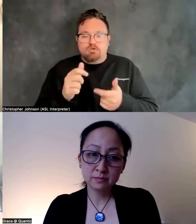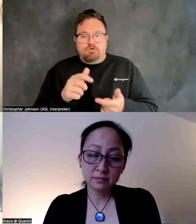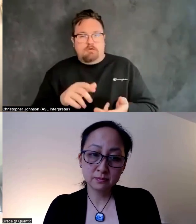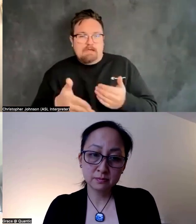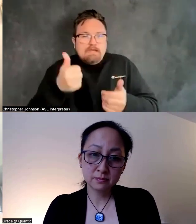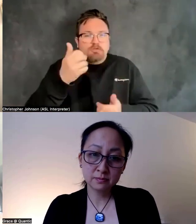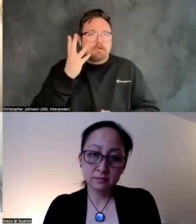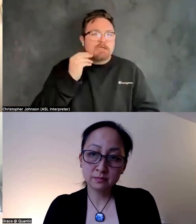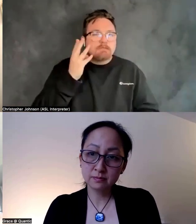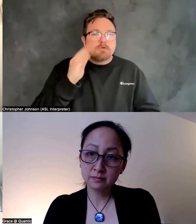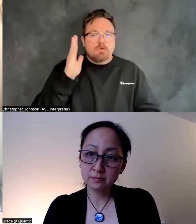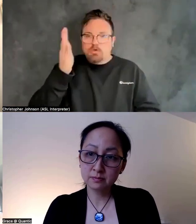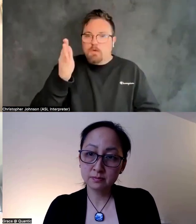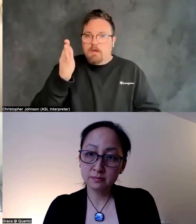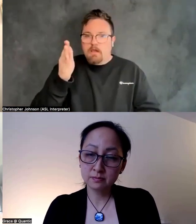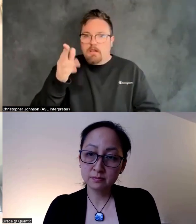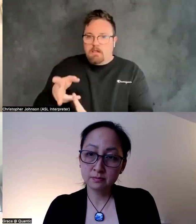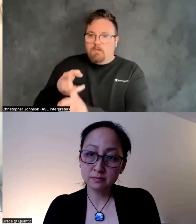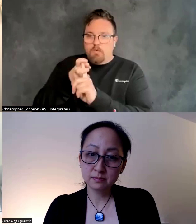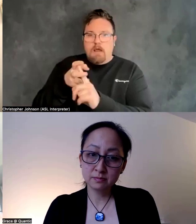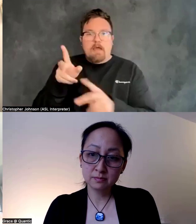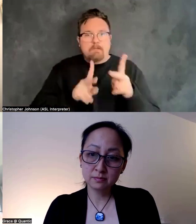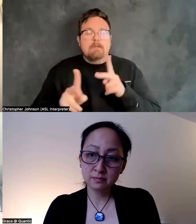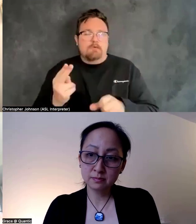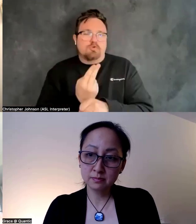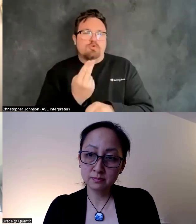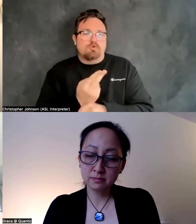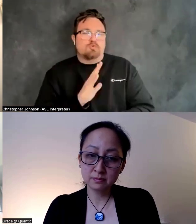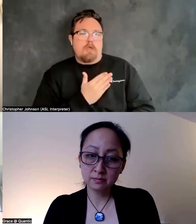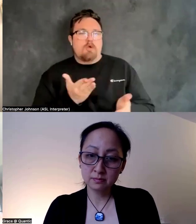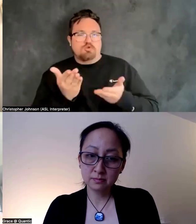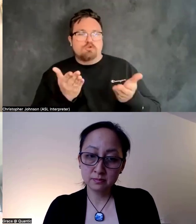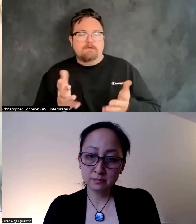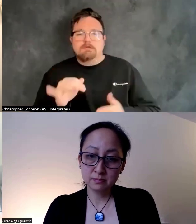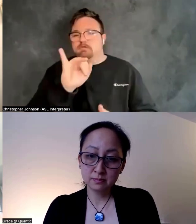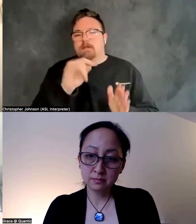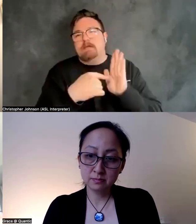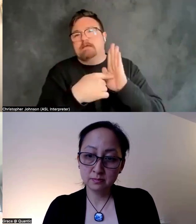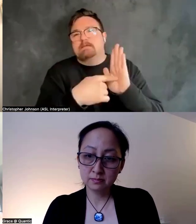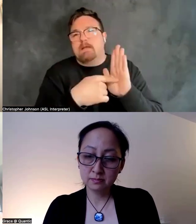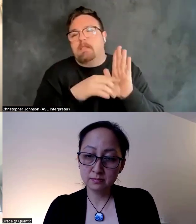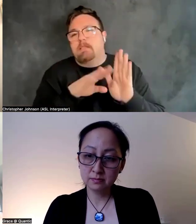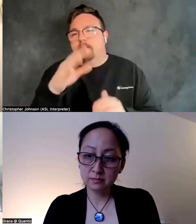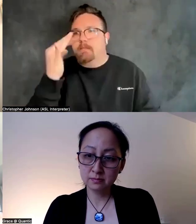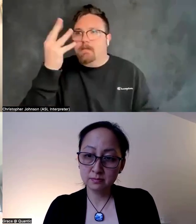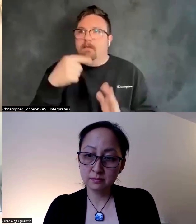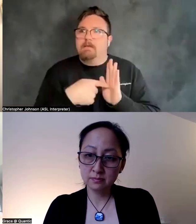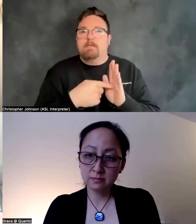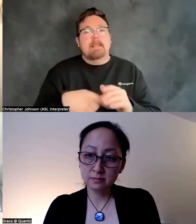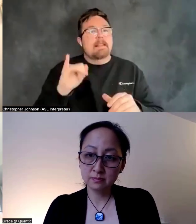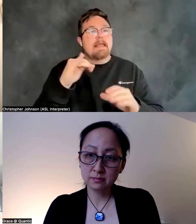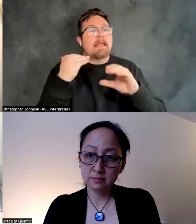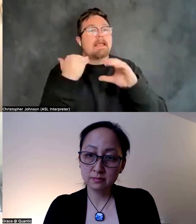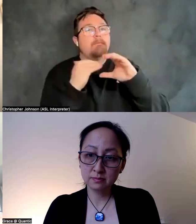task to draw users in from Web2 to Web3. So for example, let me take a very quick example of emails, for example,